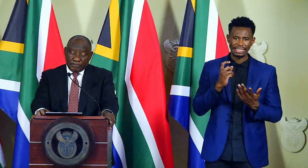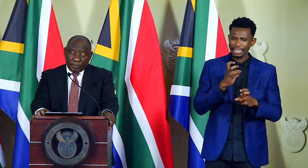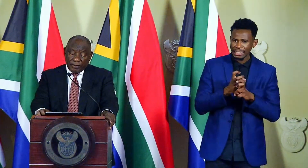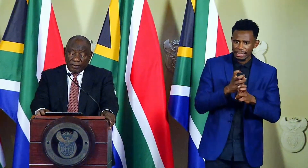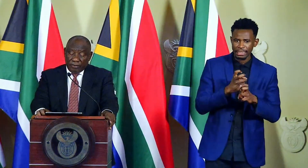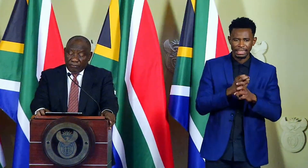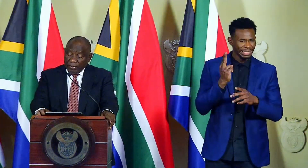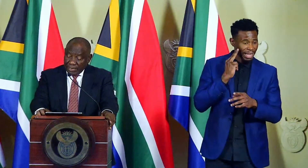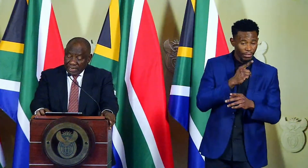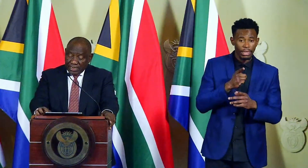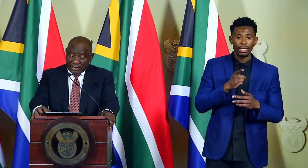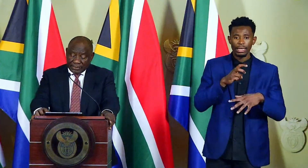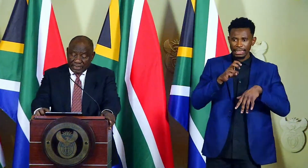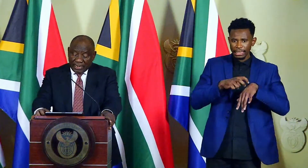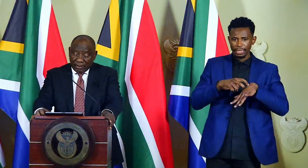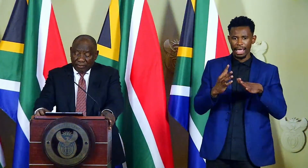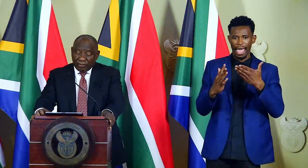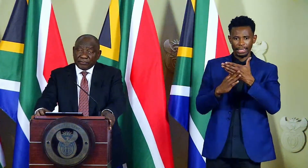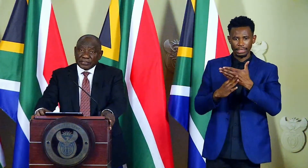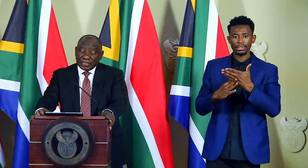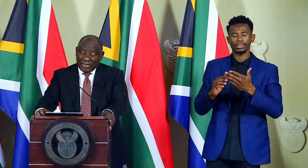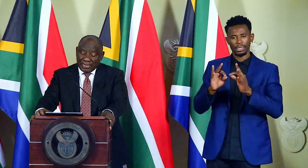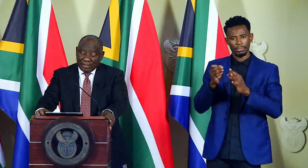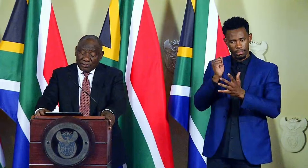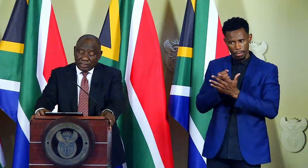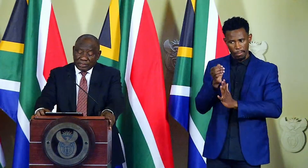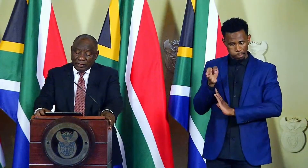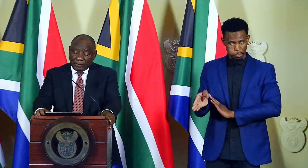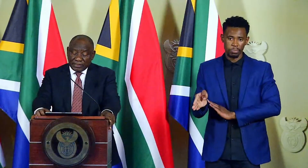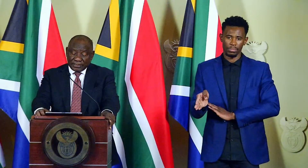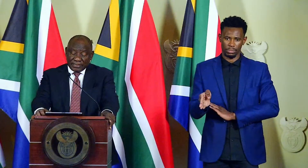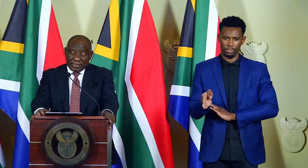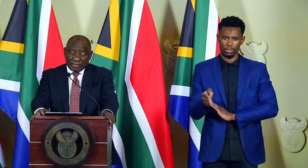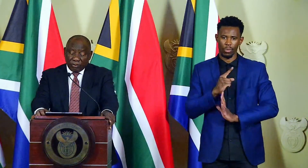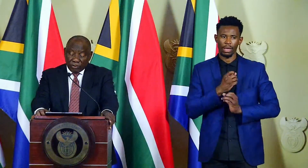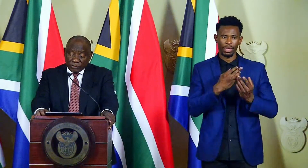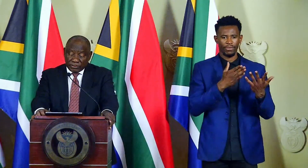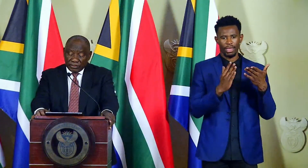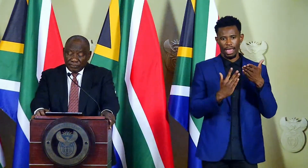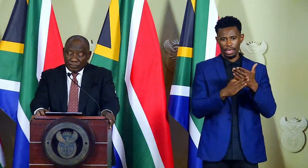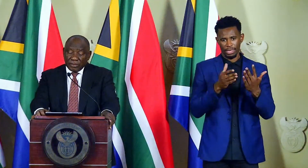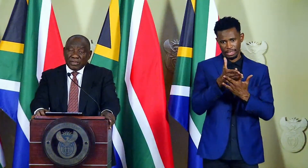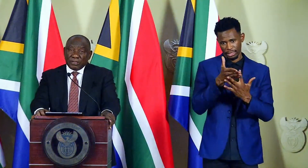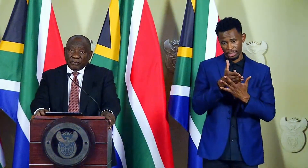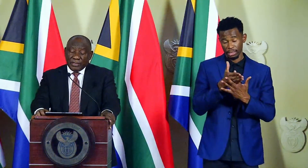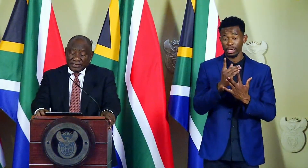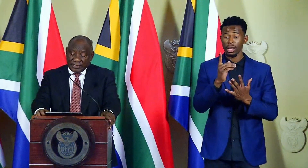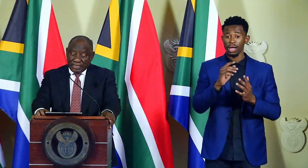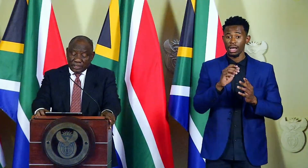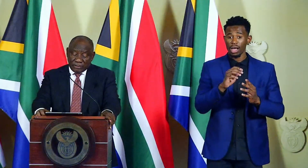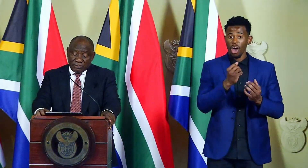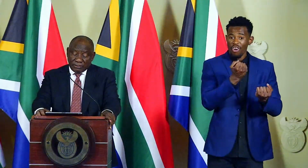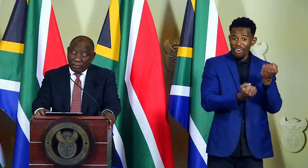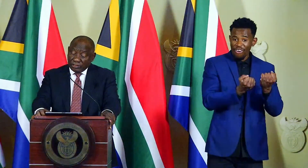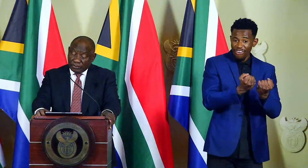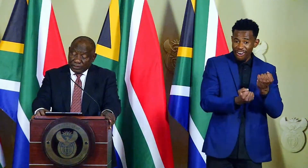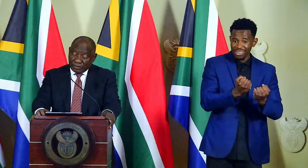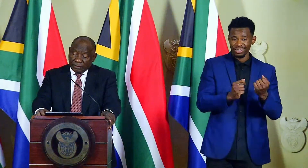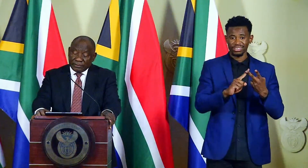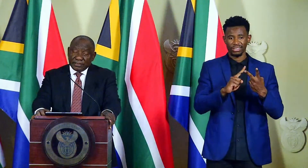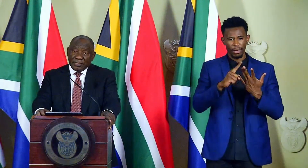properly. For many years, the lack of sign language interpreters at the courts, the police